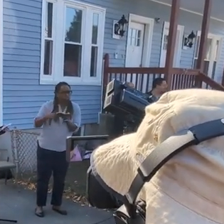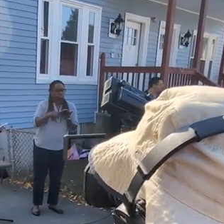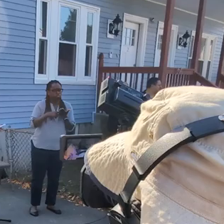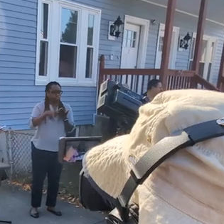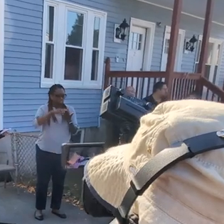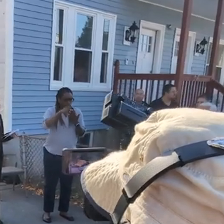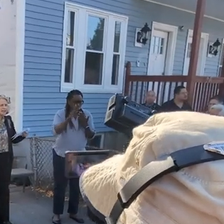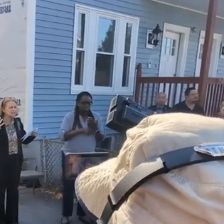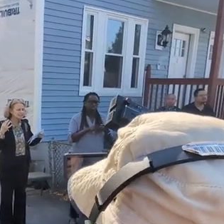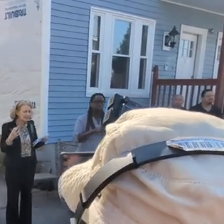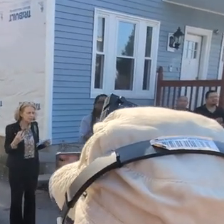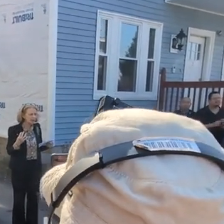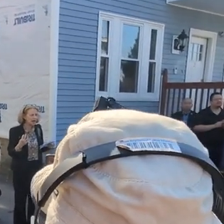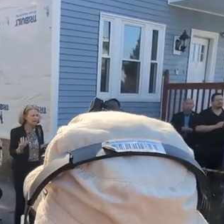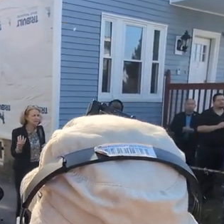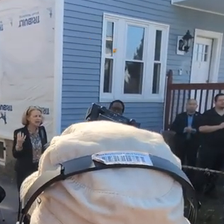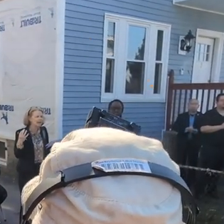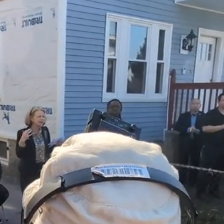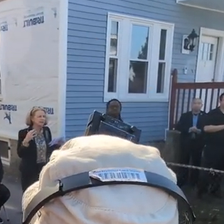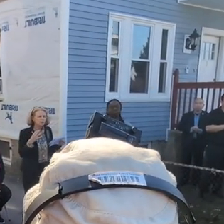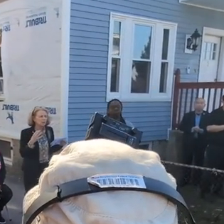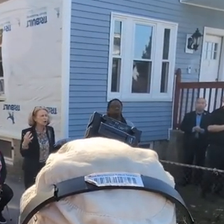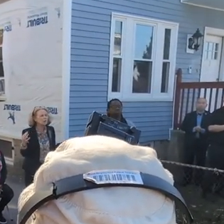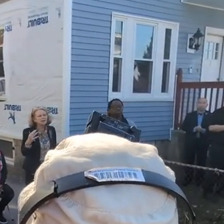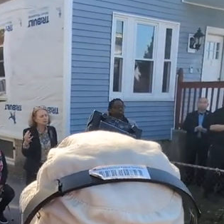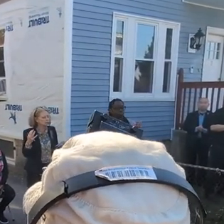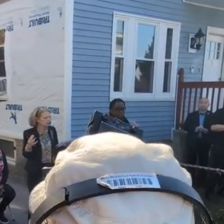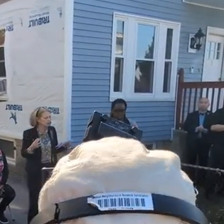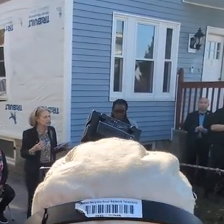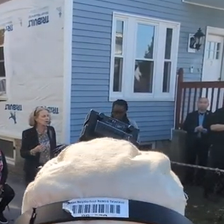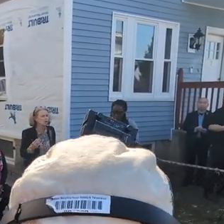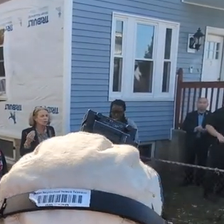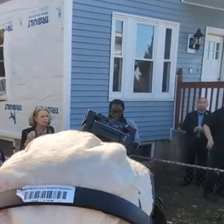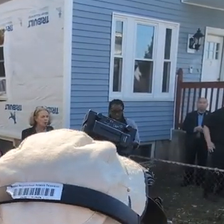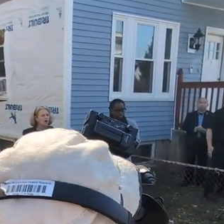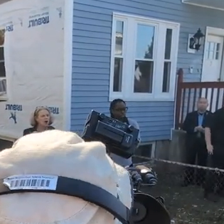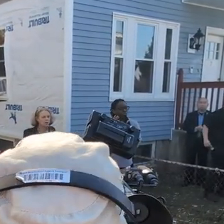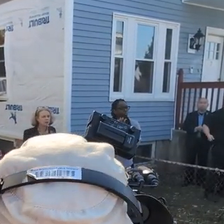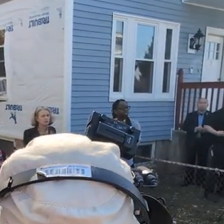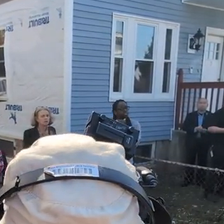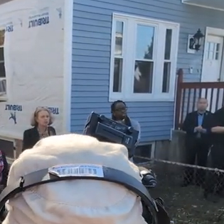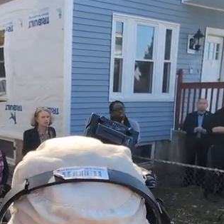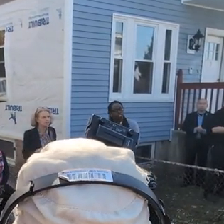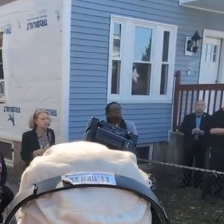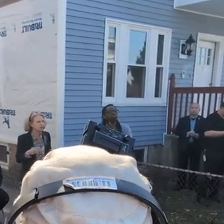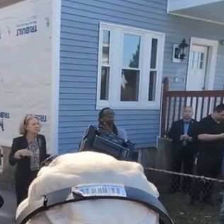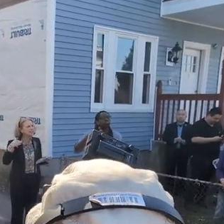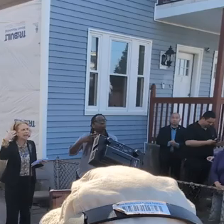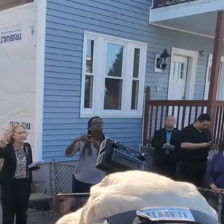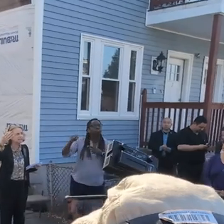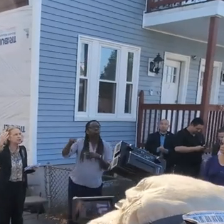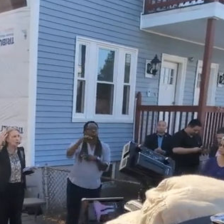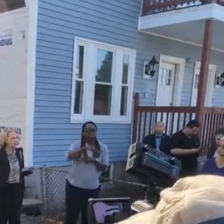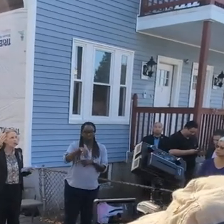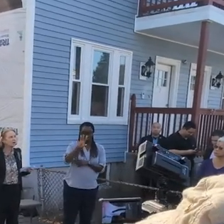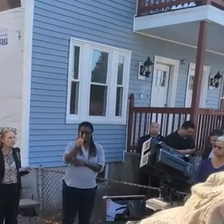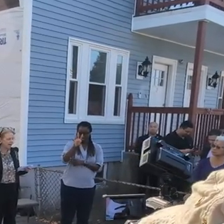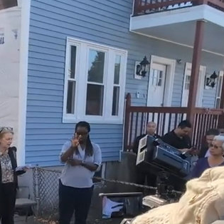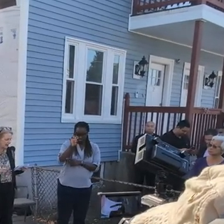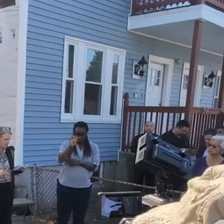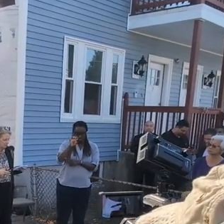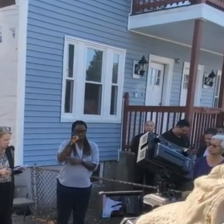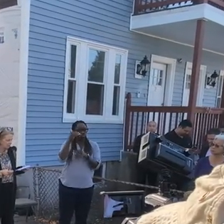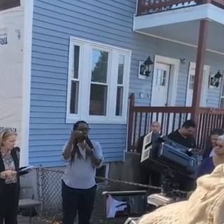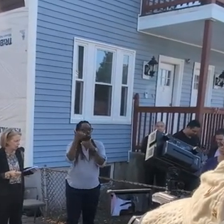have acquired and stabilized and permanently preserved 400 restricted units, getting us over